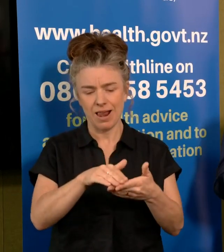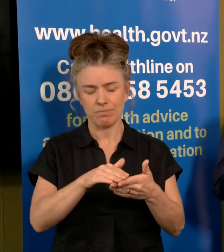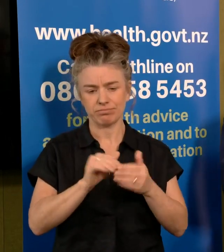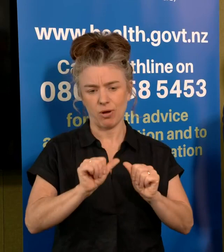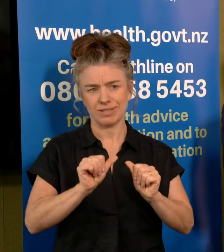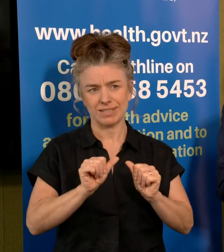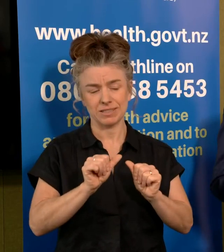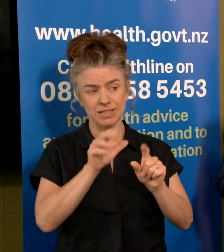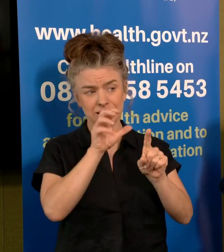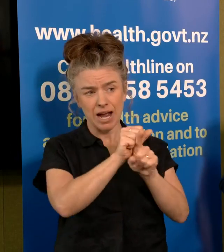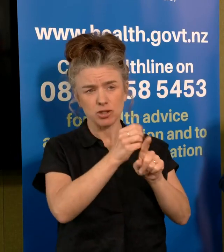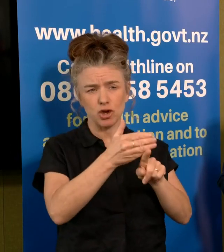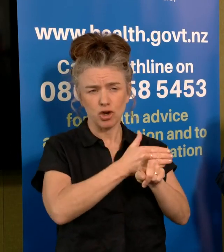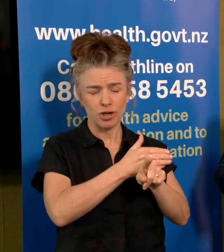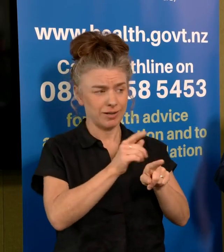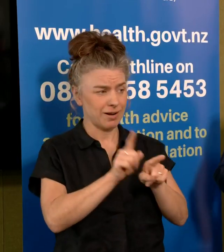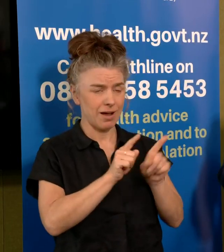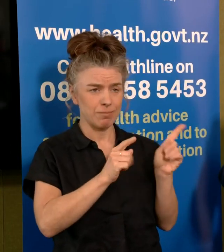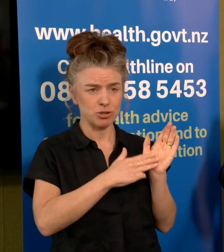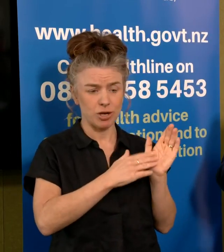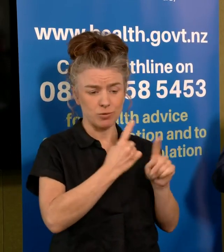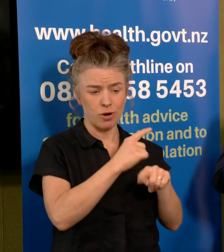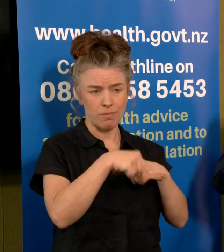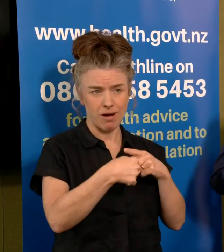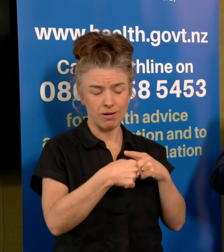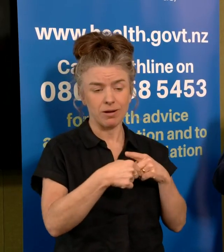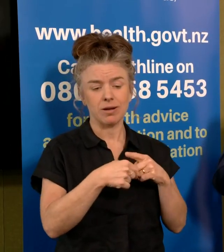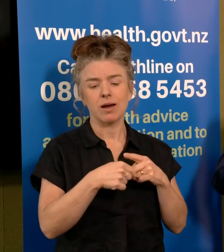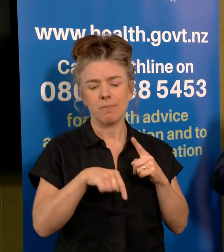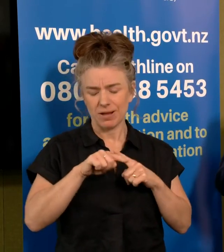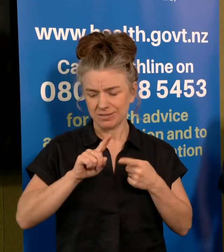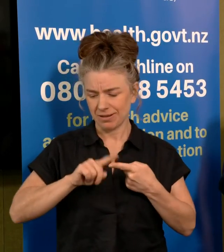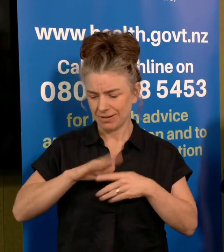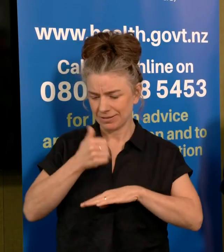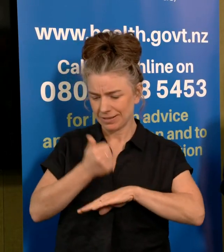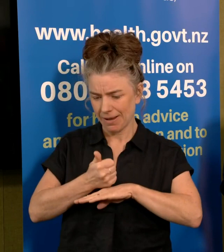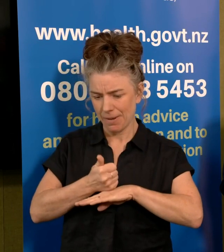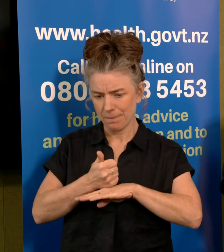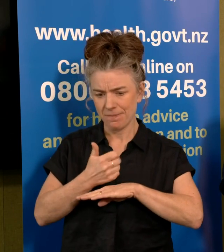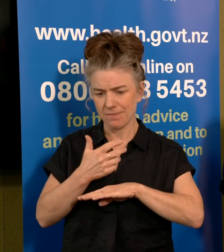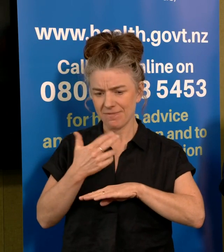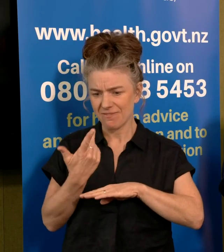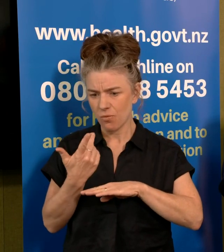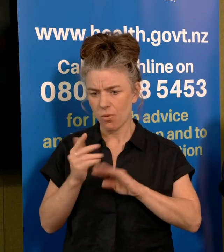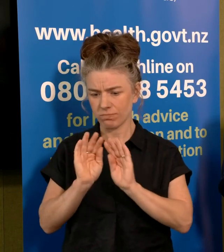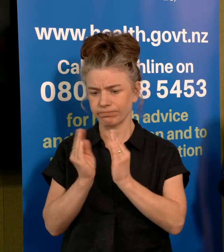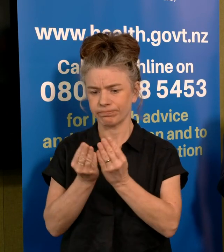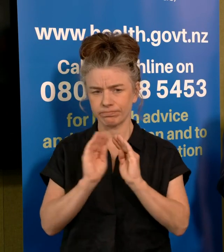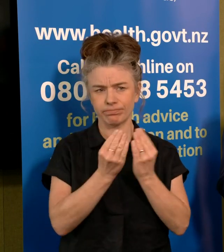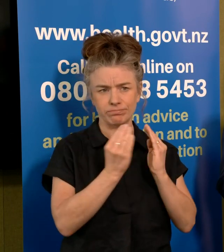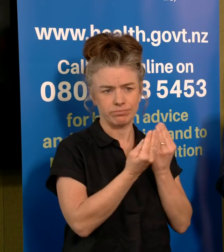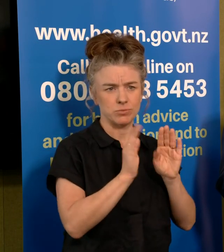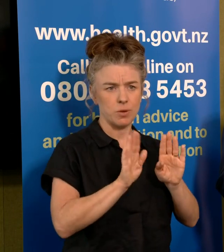cases early, as Michelle spoke to, and putting in appropriate measures to contain and prevent further spread.